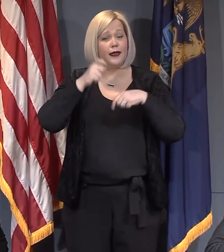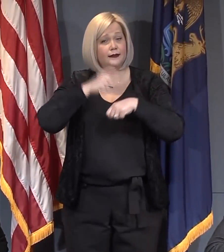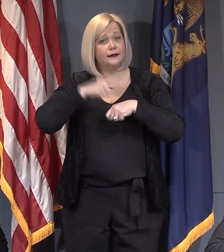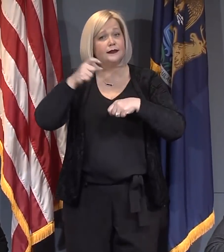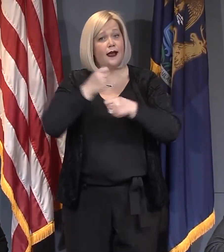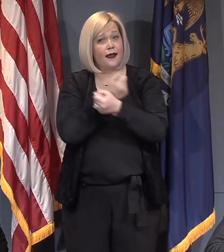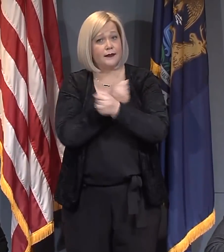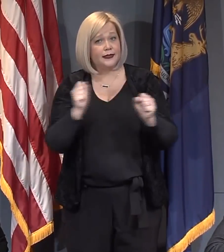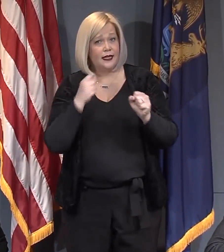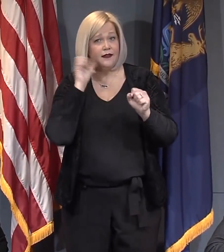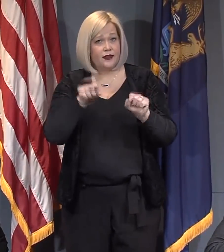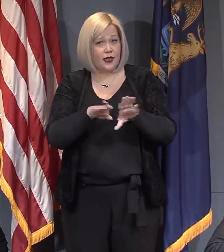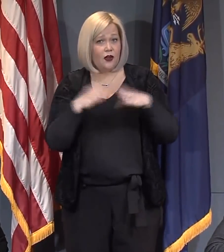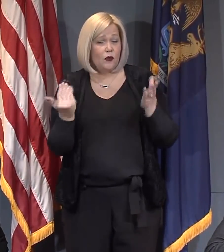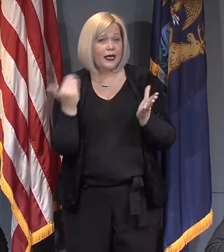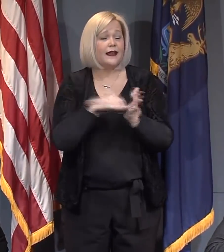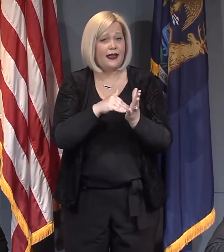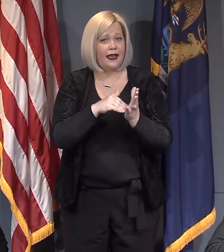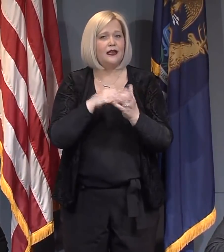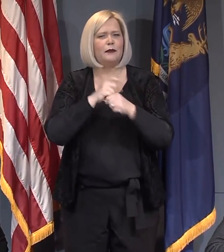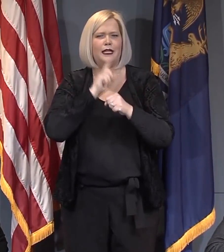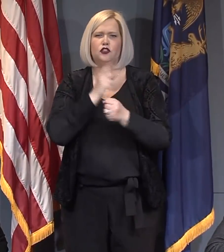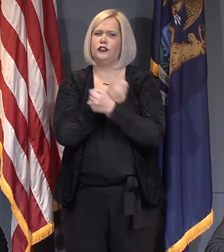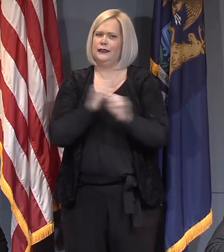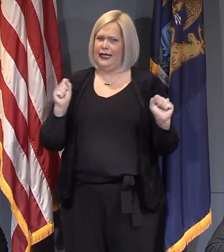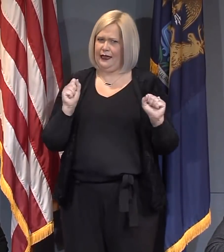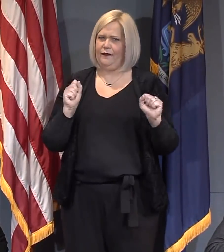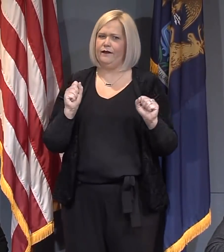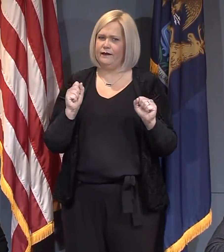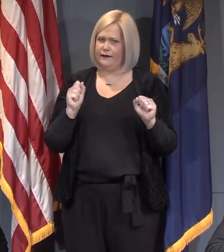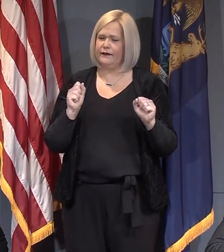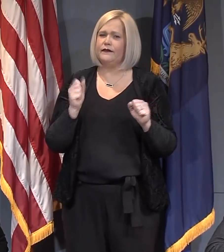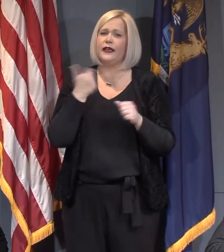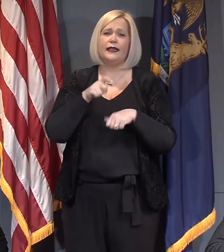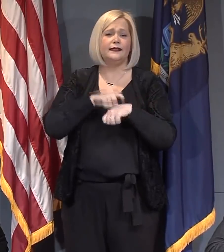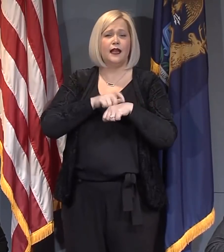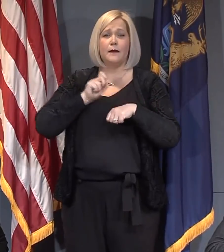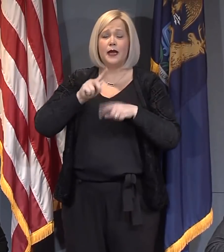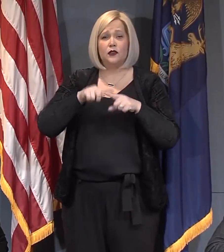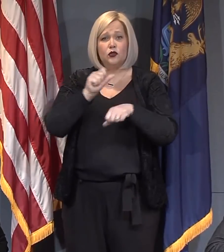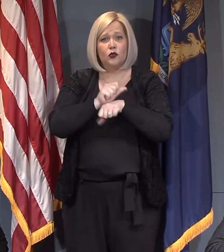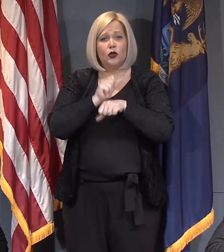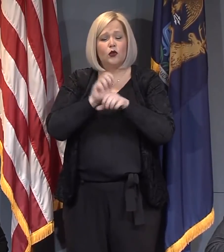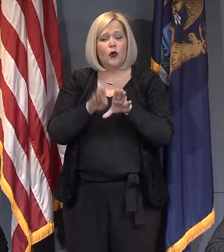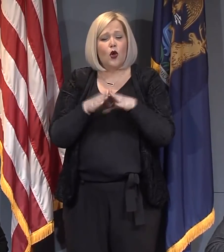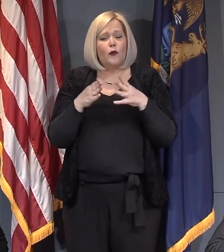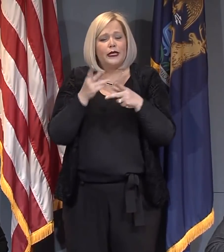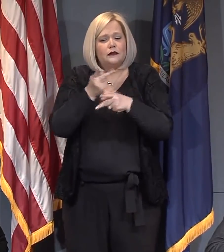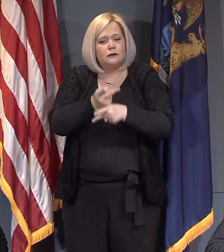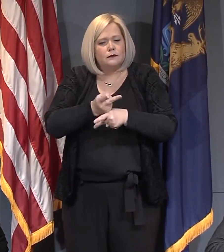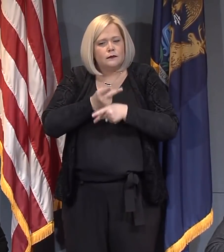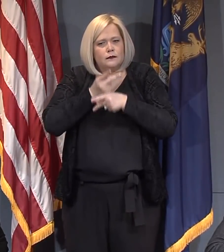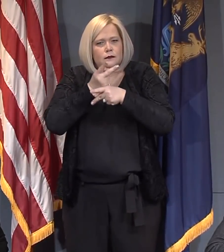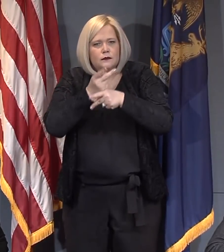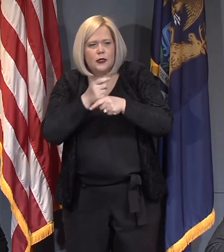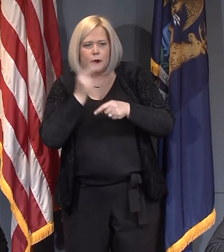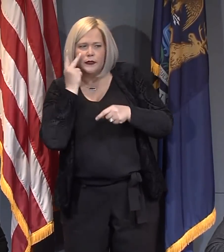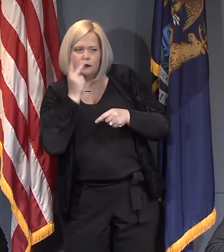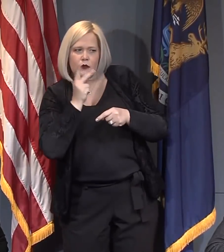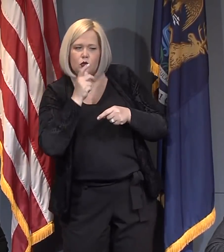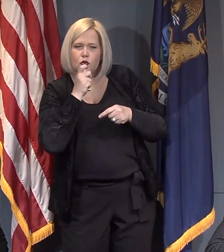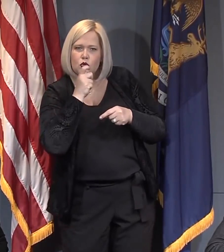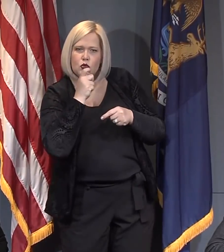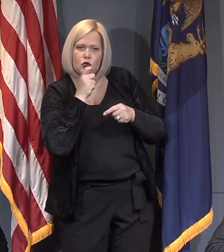in a strategic way. Any return to work will be phased in carefully so that we can track the impact of